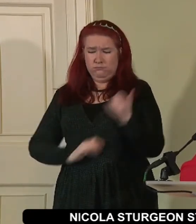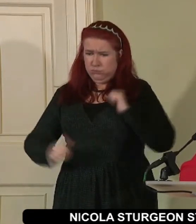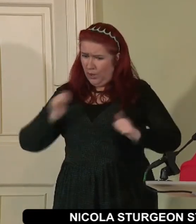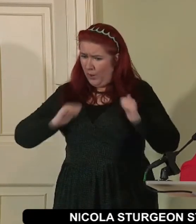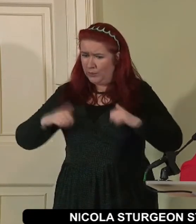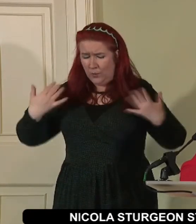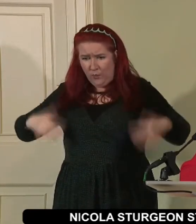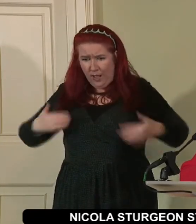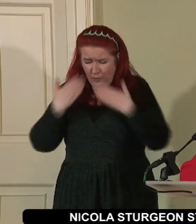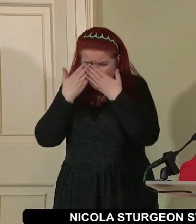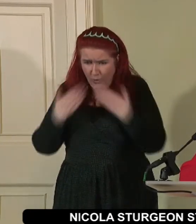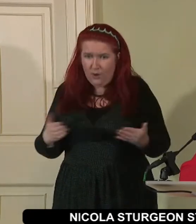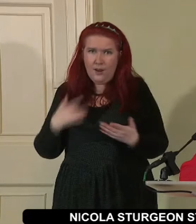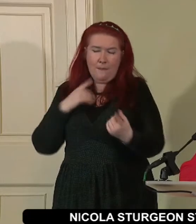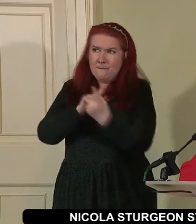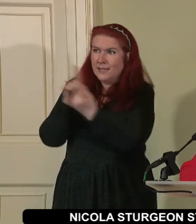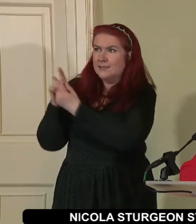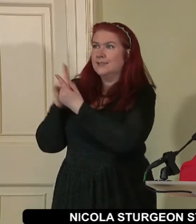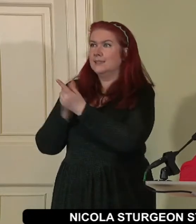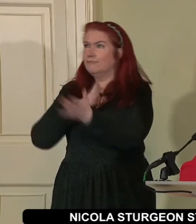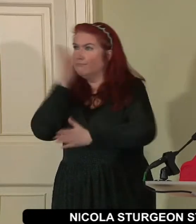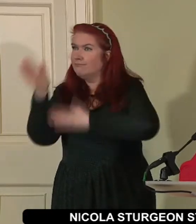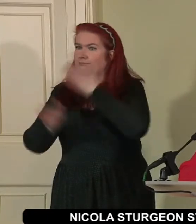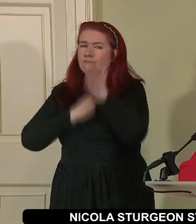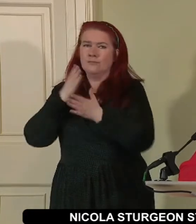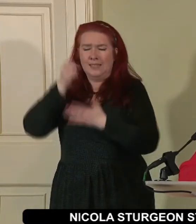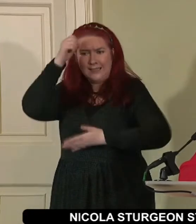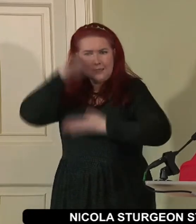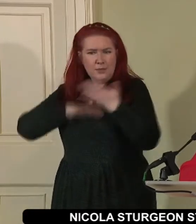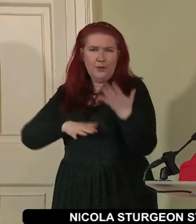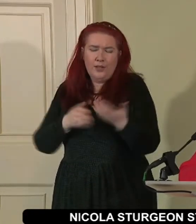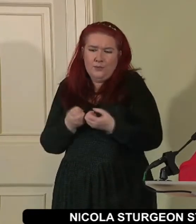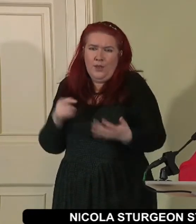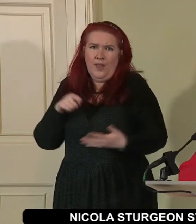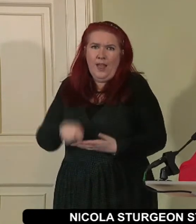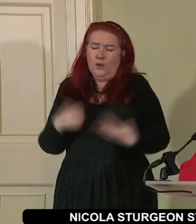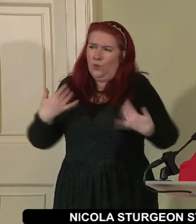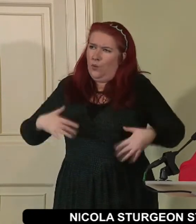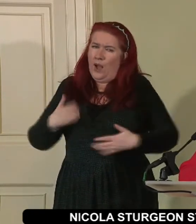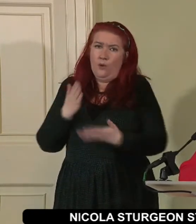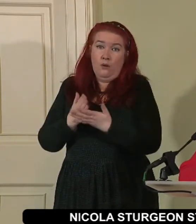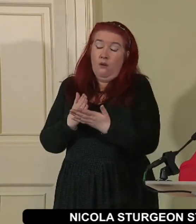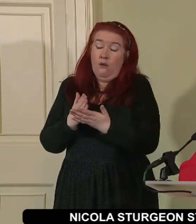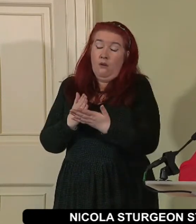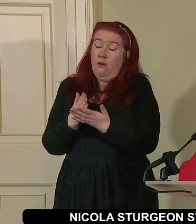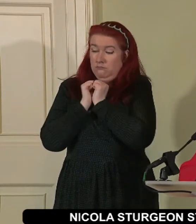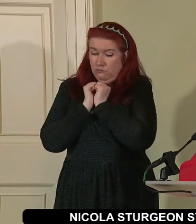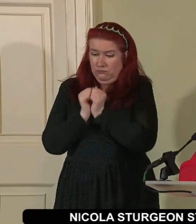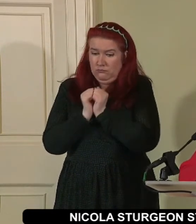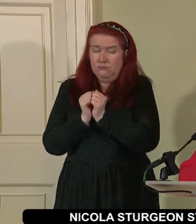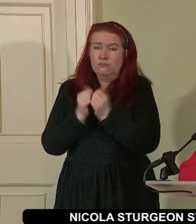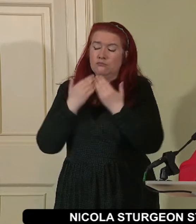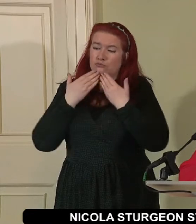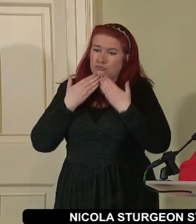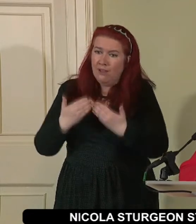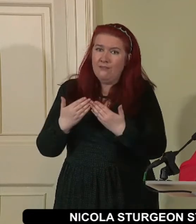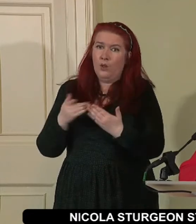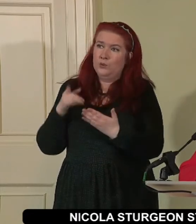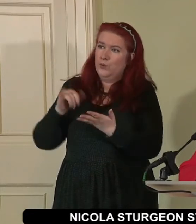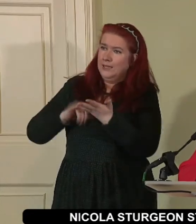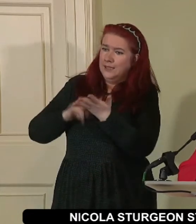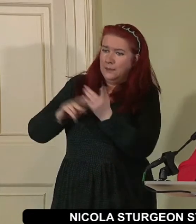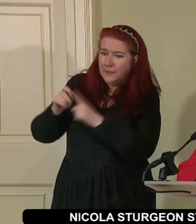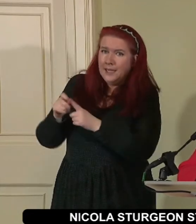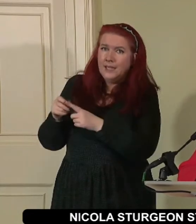done things, met people, gone places, had experiences I would never have done. I have a depth of gratitude to the party that I lead,